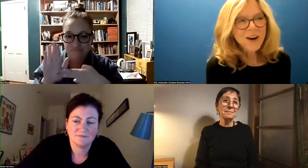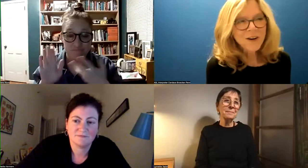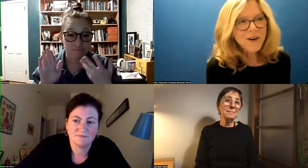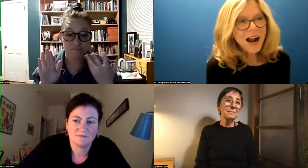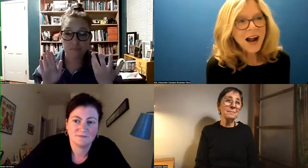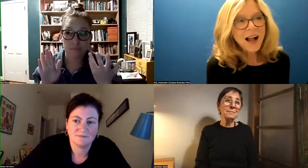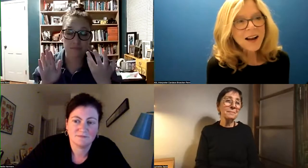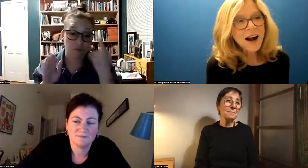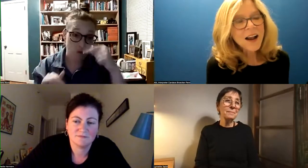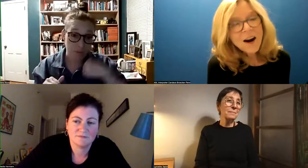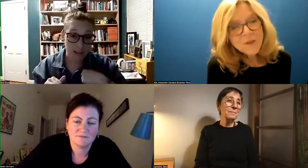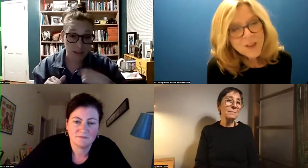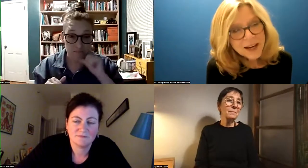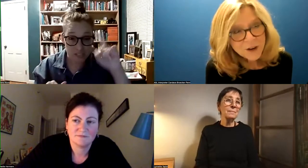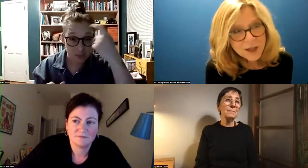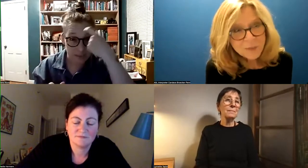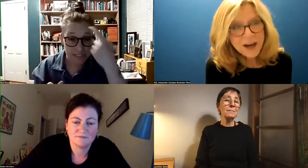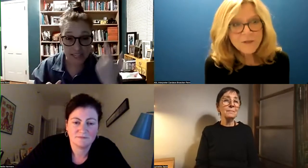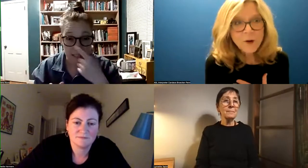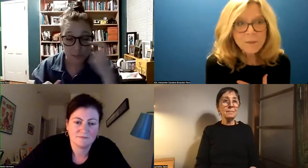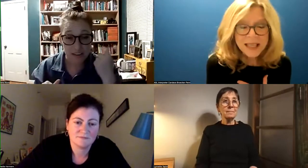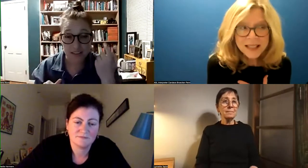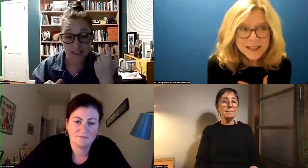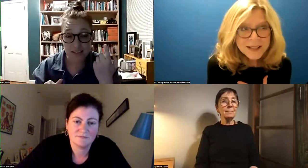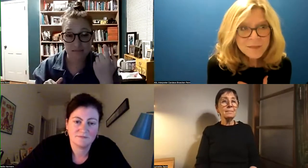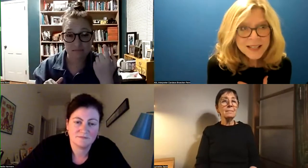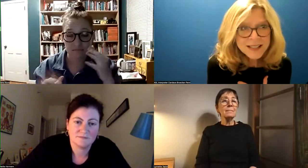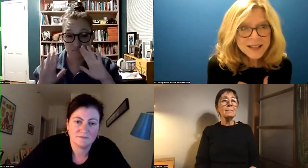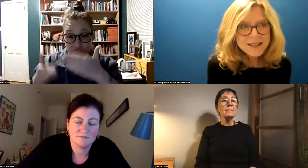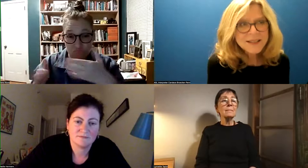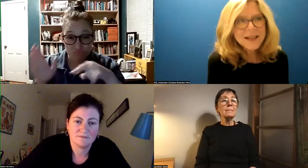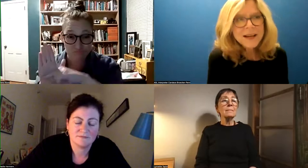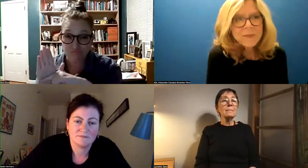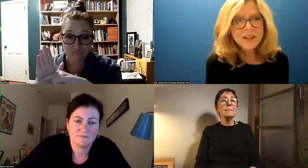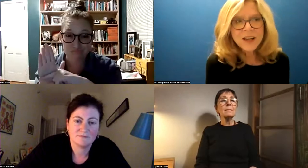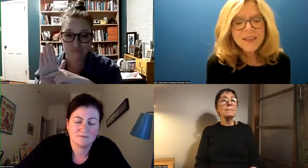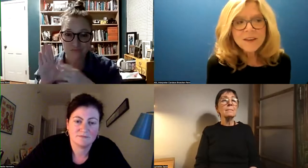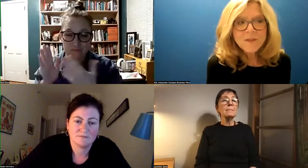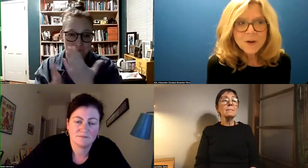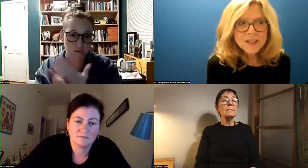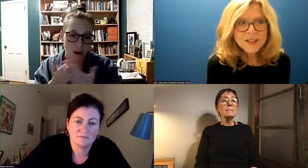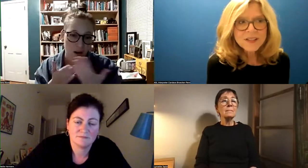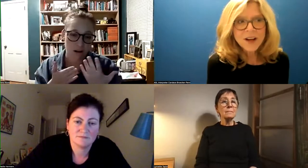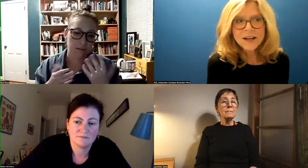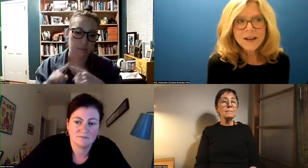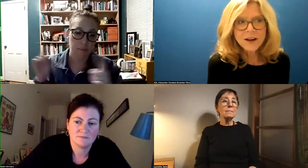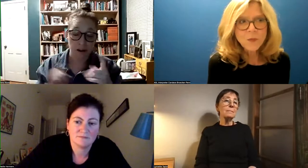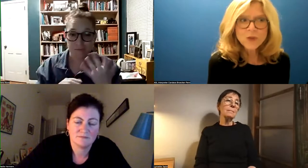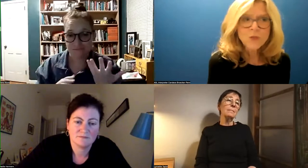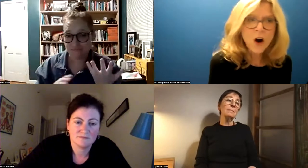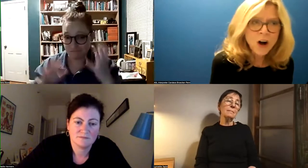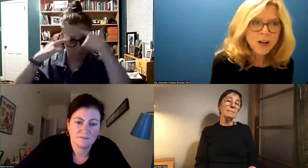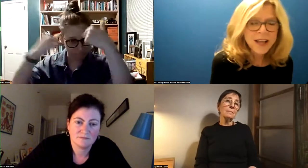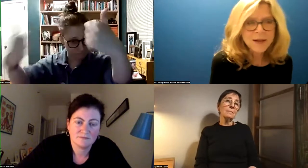So I offer that hearing impaired for me doesn't make sense because I think it focuses on